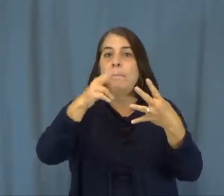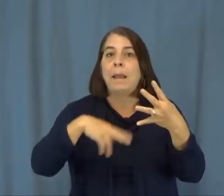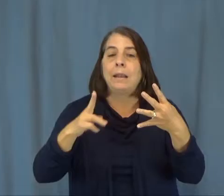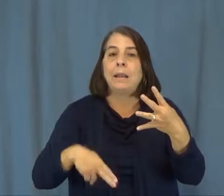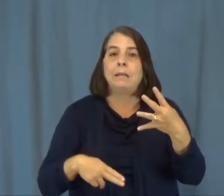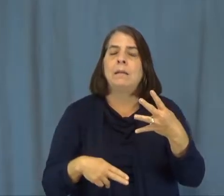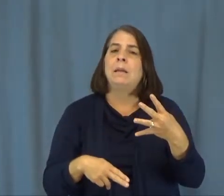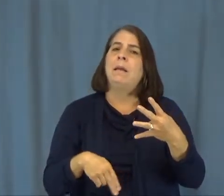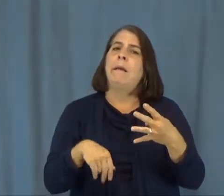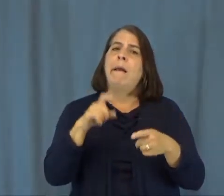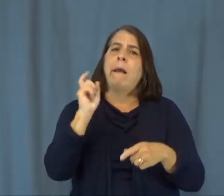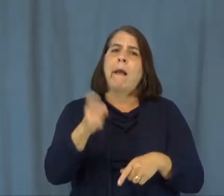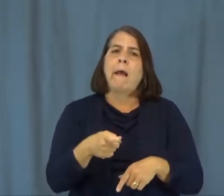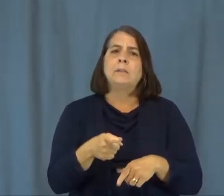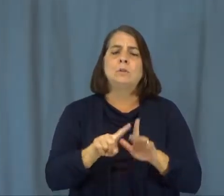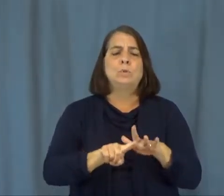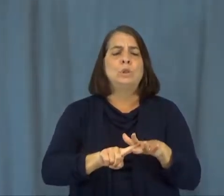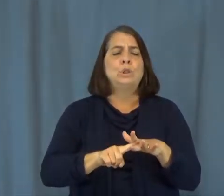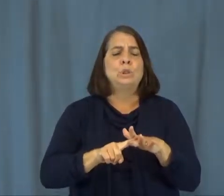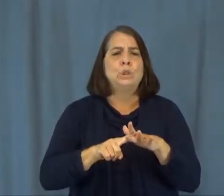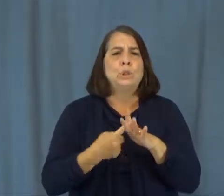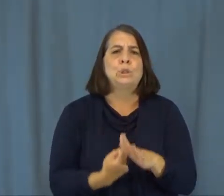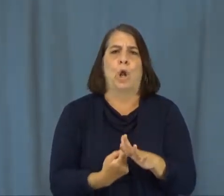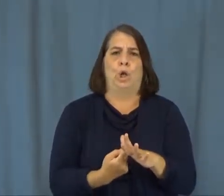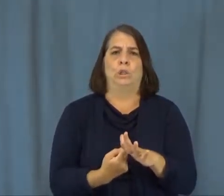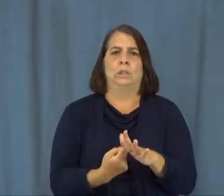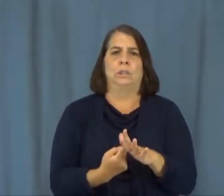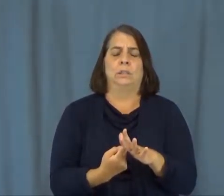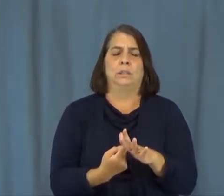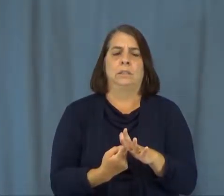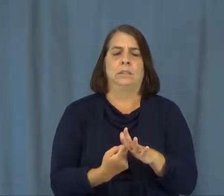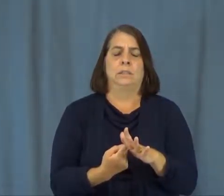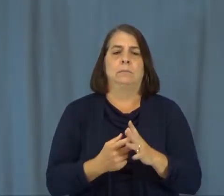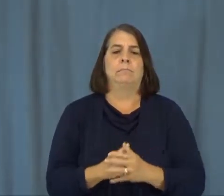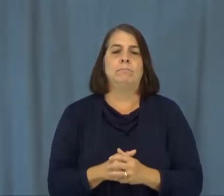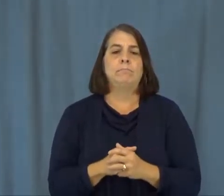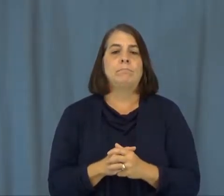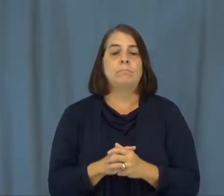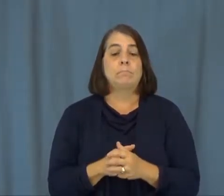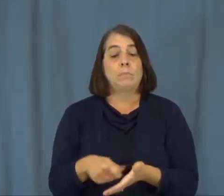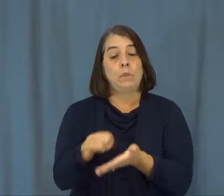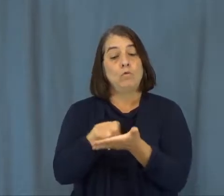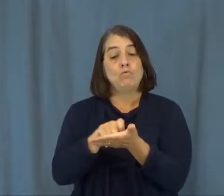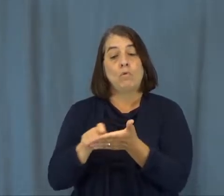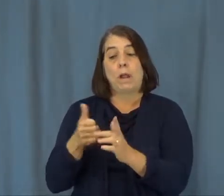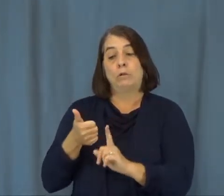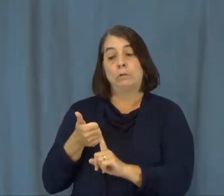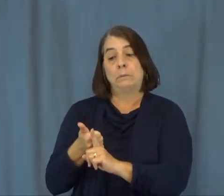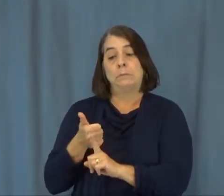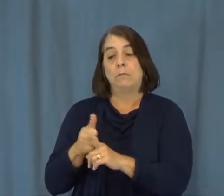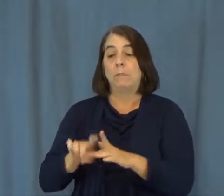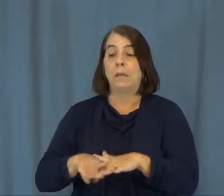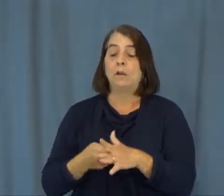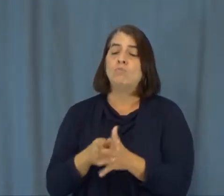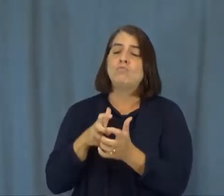somewhere writers begin with rough drafts sculptors begin with